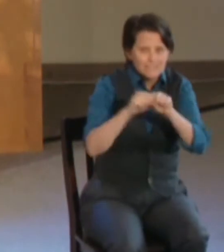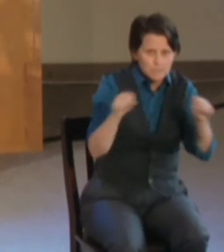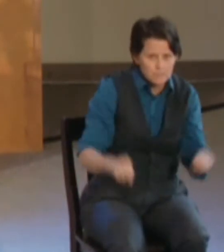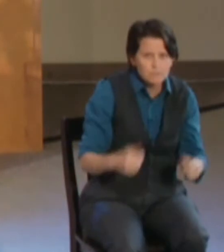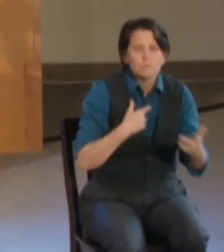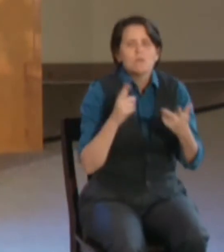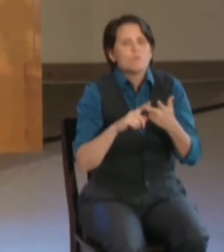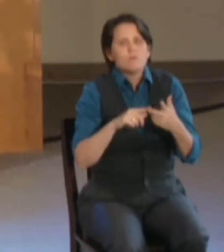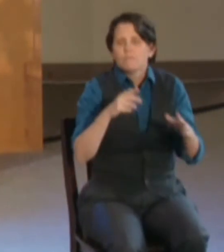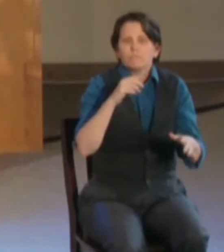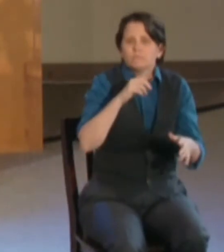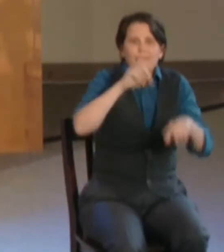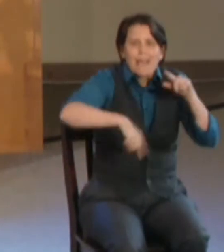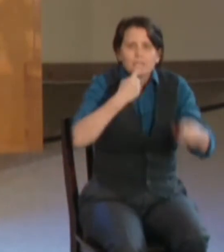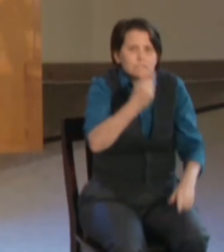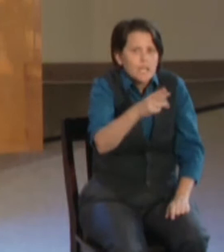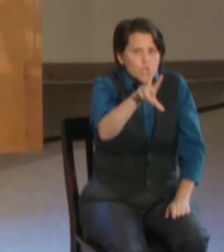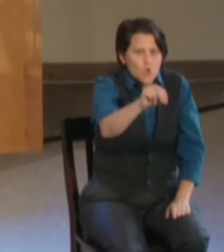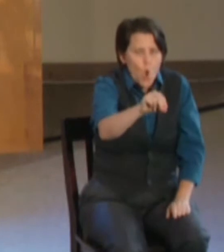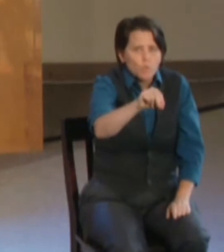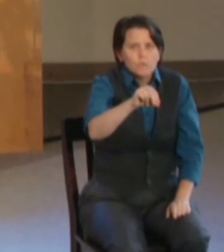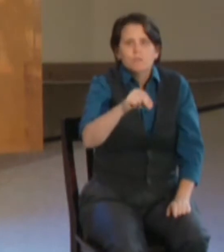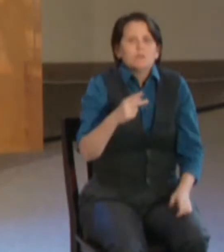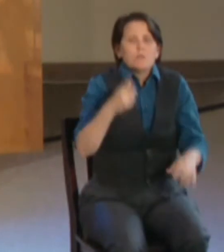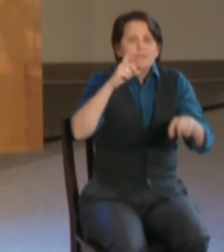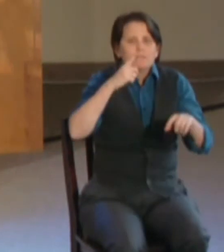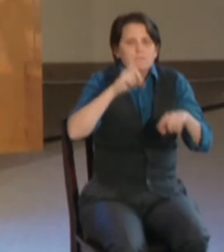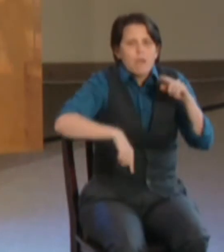not speak up when things are being treated badly.